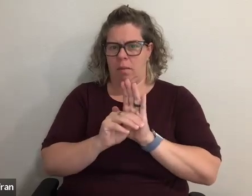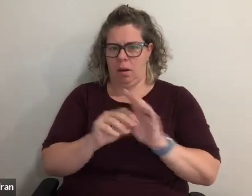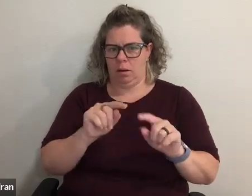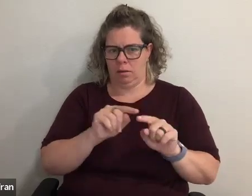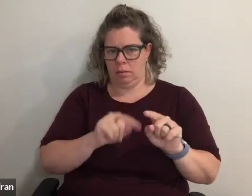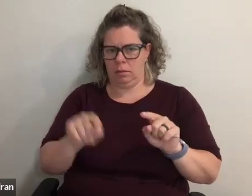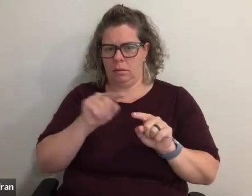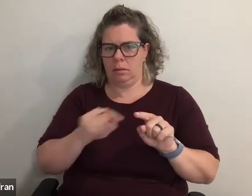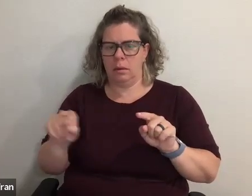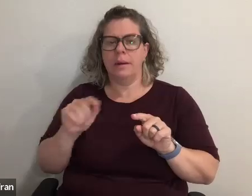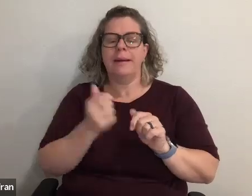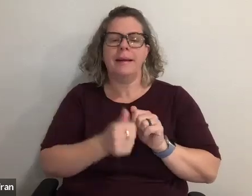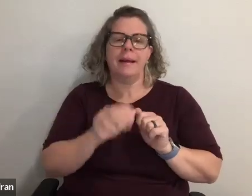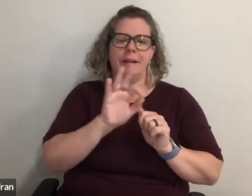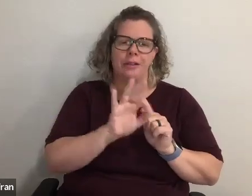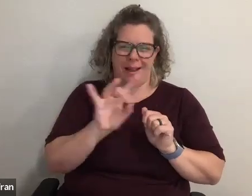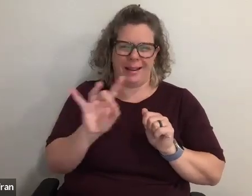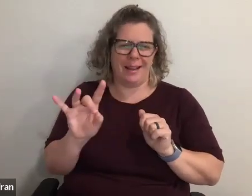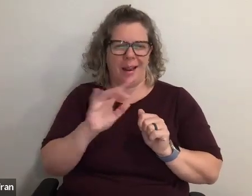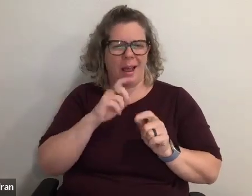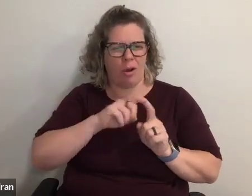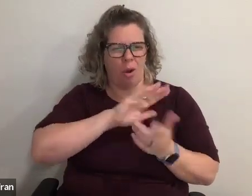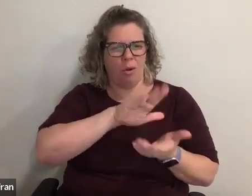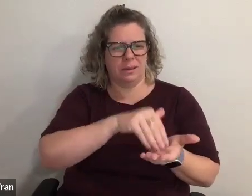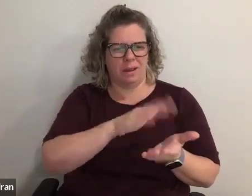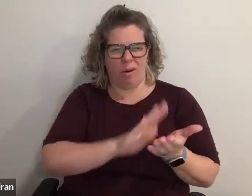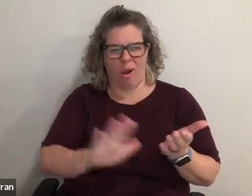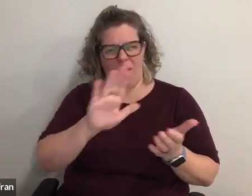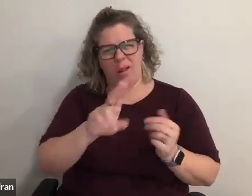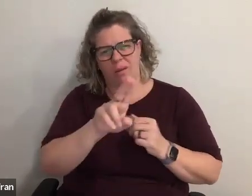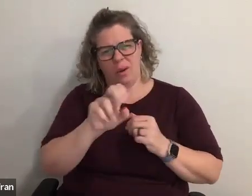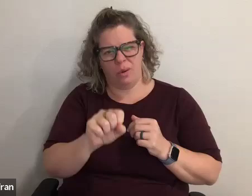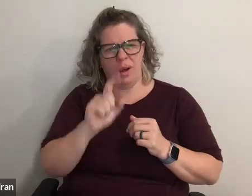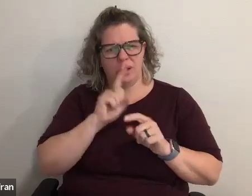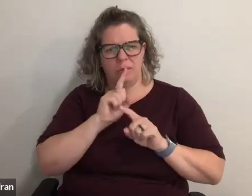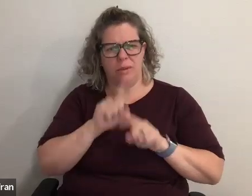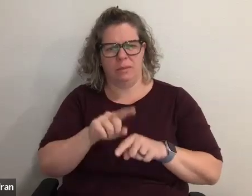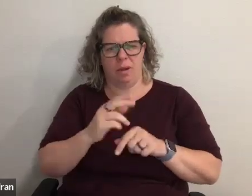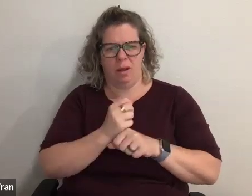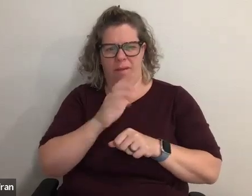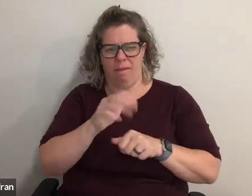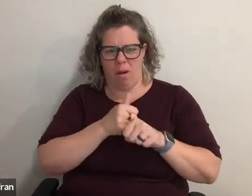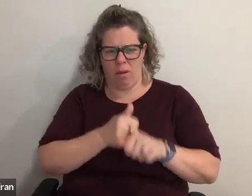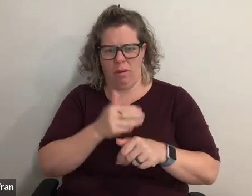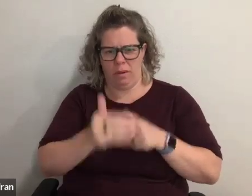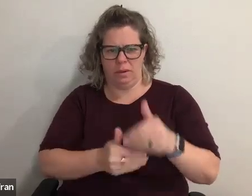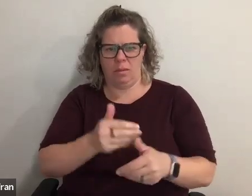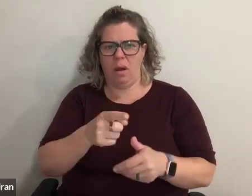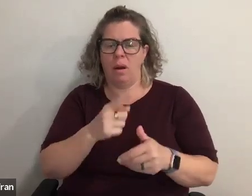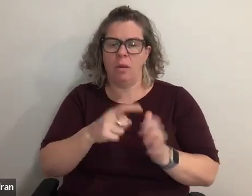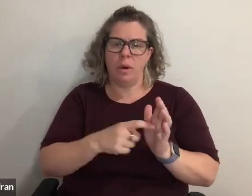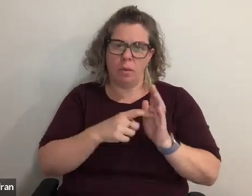every 988 call center should be using this model. All crisis responders across the country are required to do